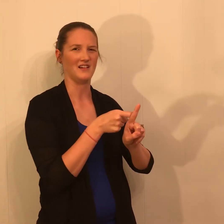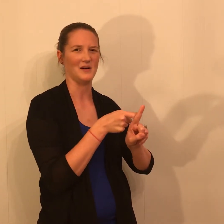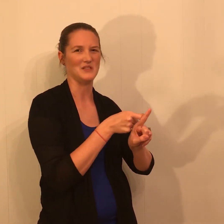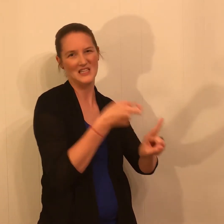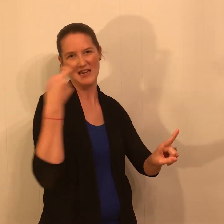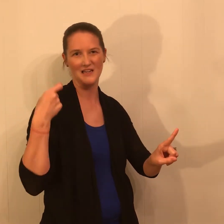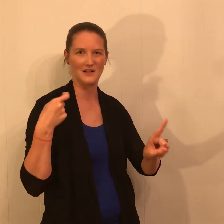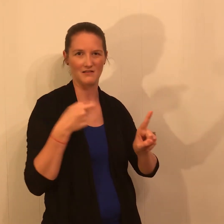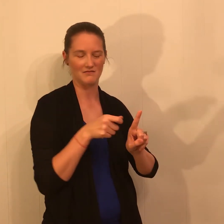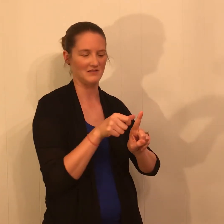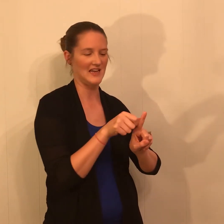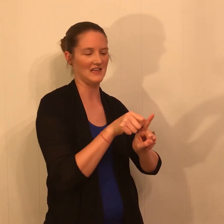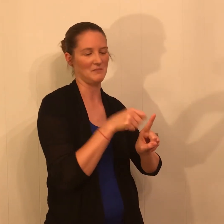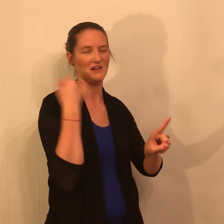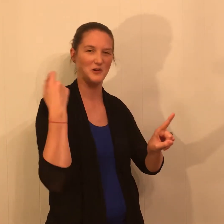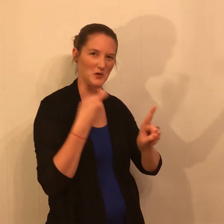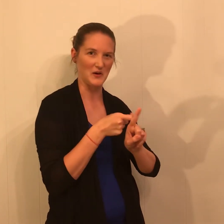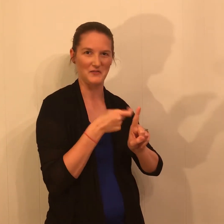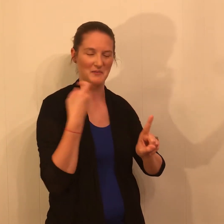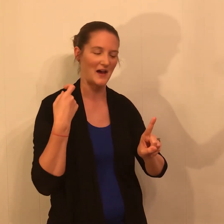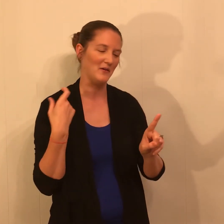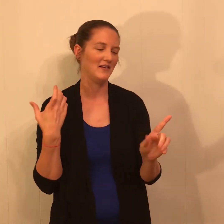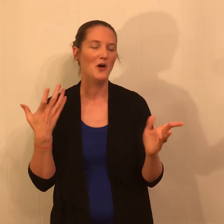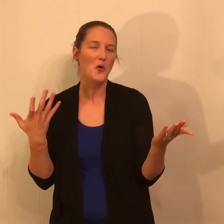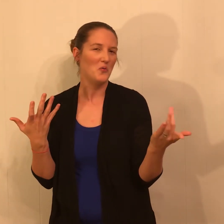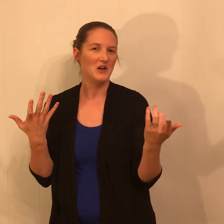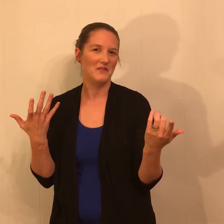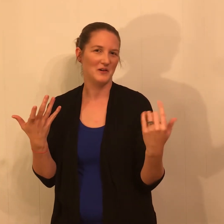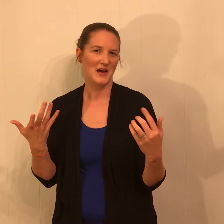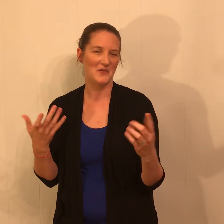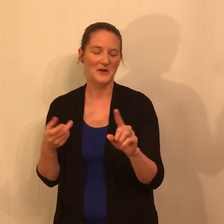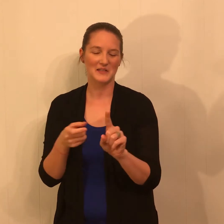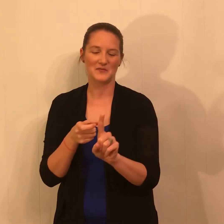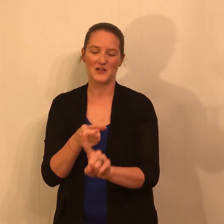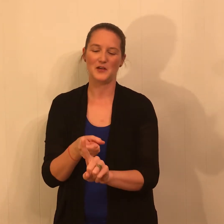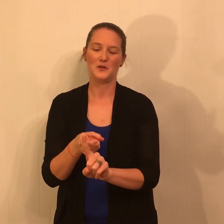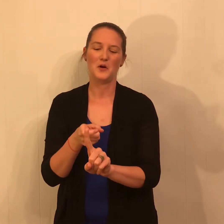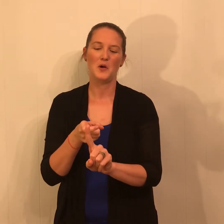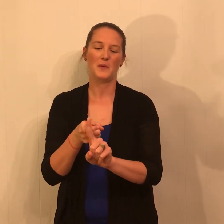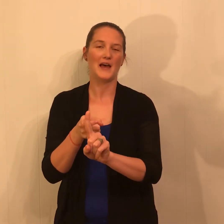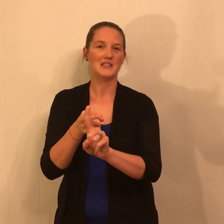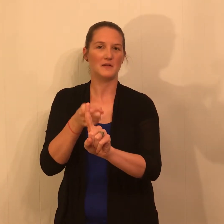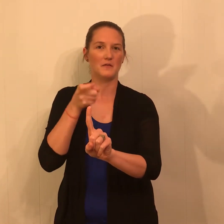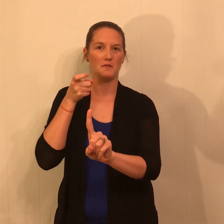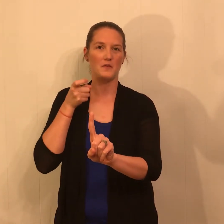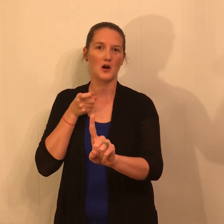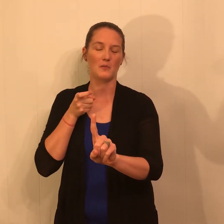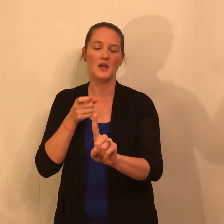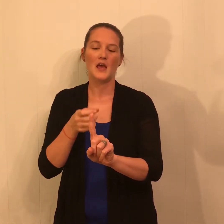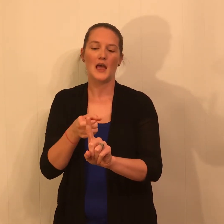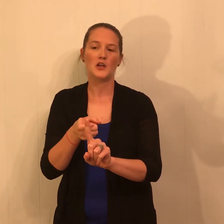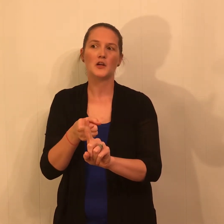I'm taking my knuckle away from that one, whatever kind of works for you, but that's from. And you're